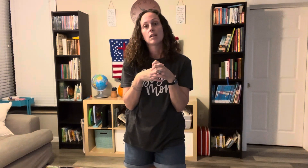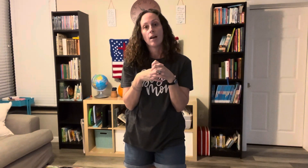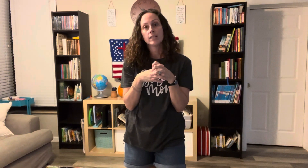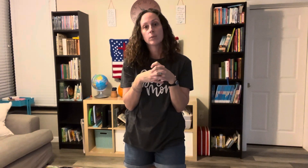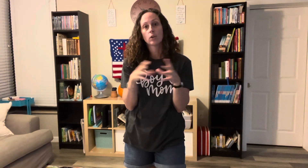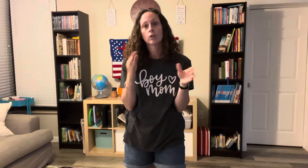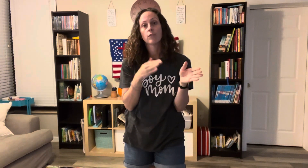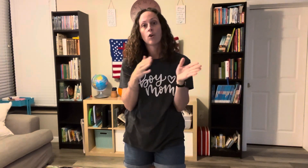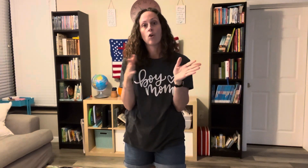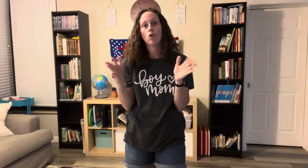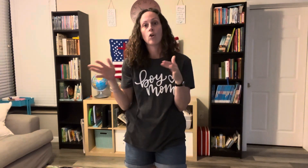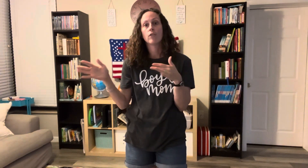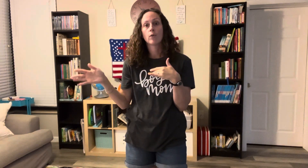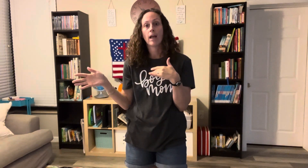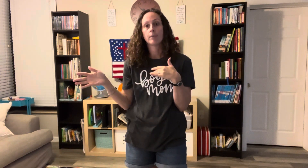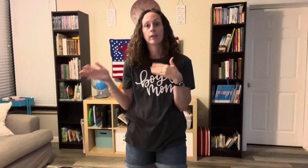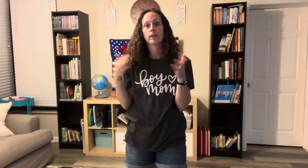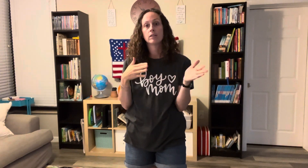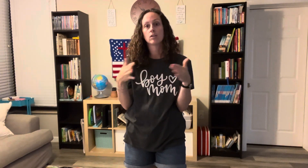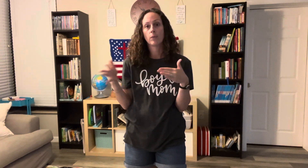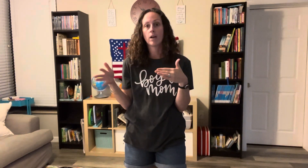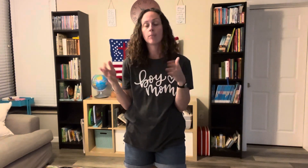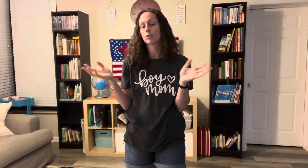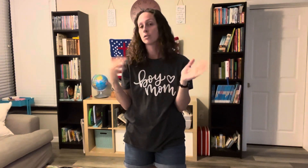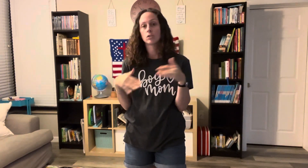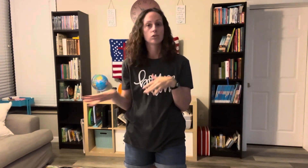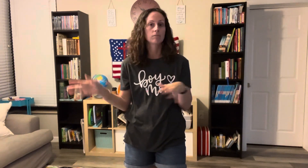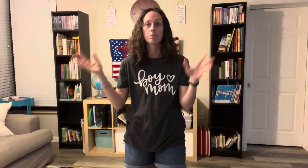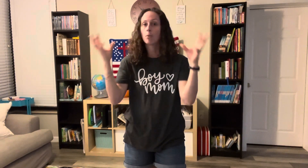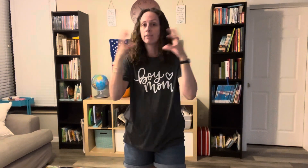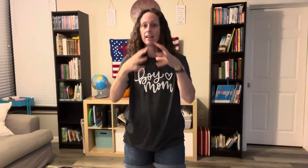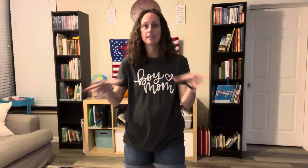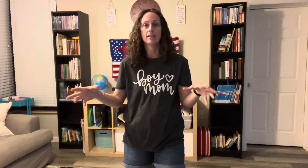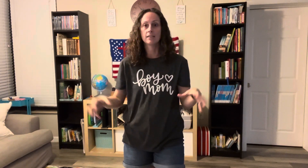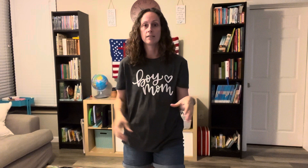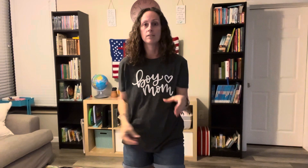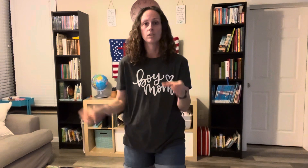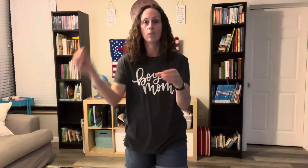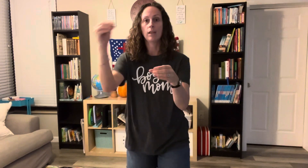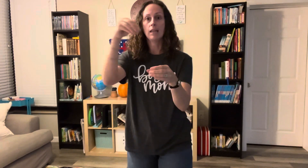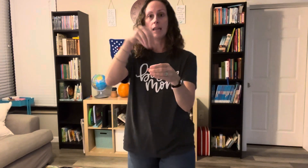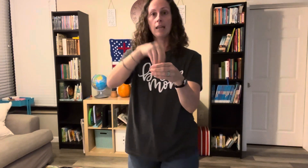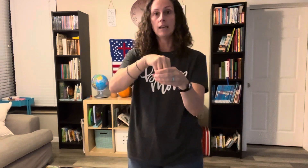signs we learned for all the vocabulary going up. We're just going to put that into sentences. So in,